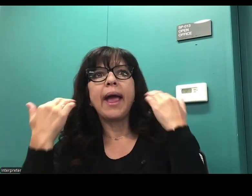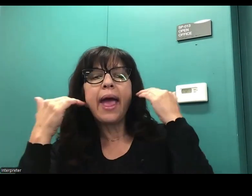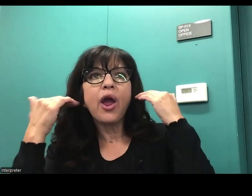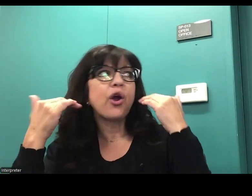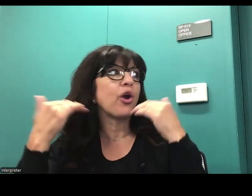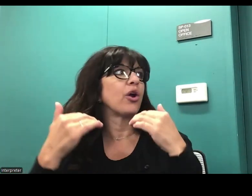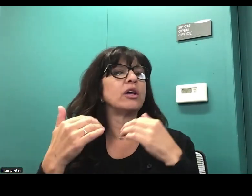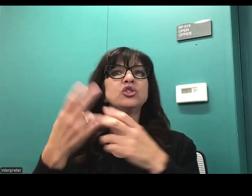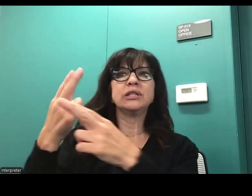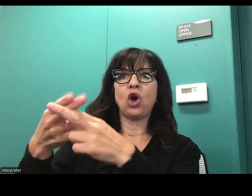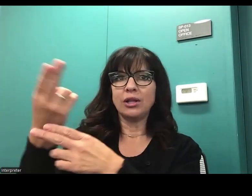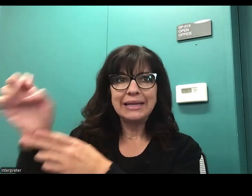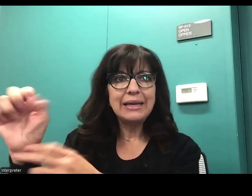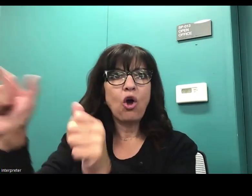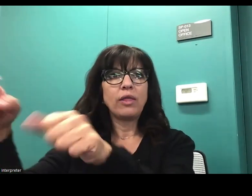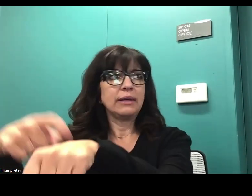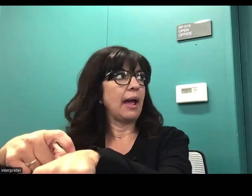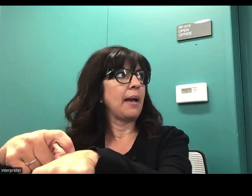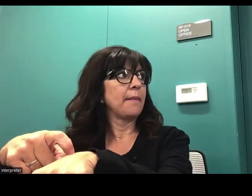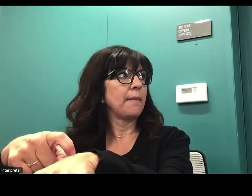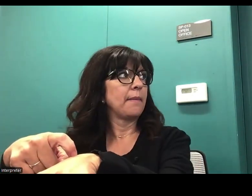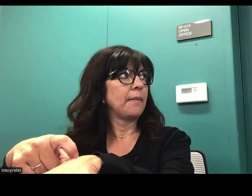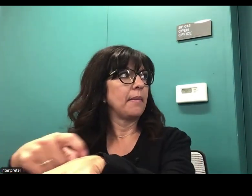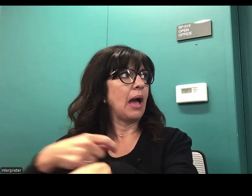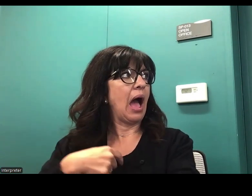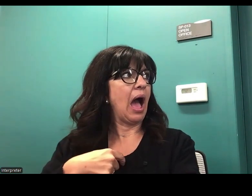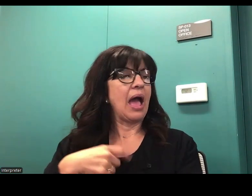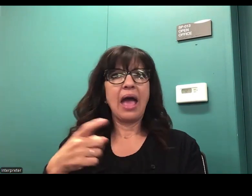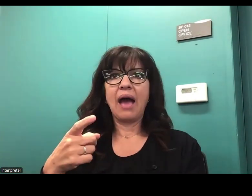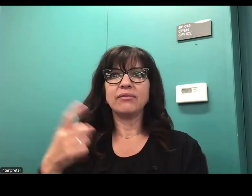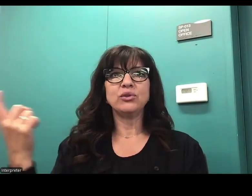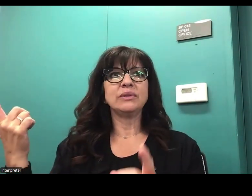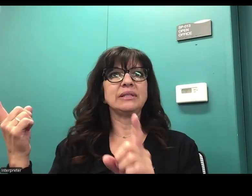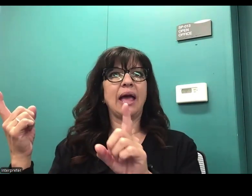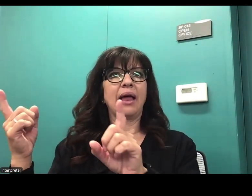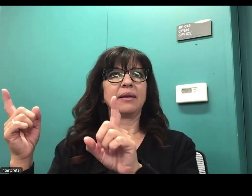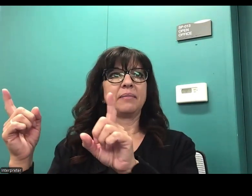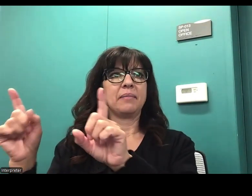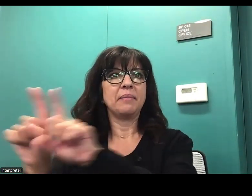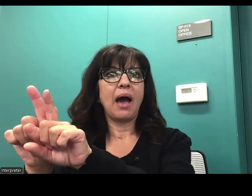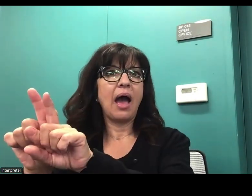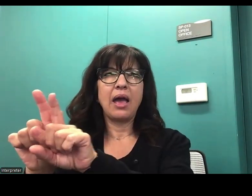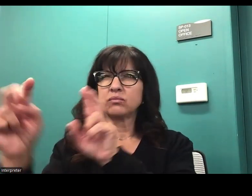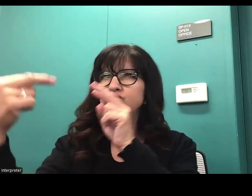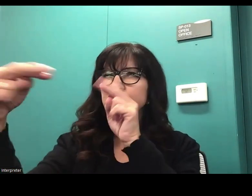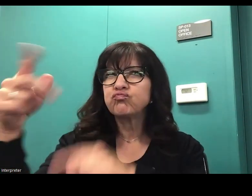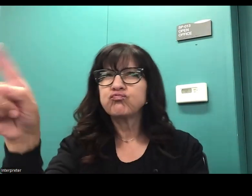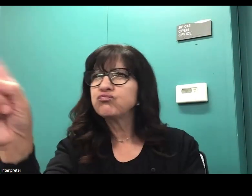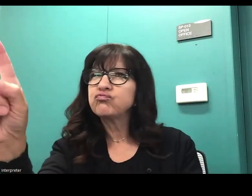called he all the time. And I kind of have to stand by, give people like,